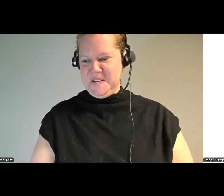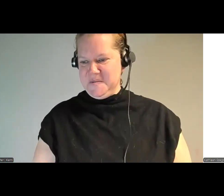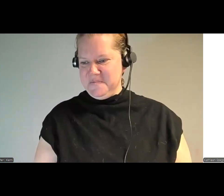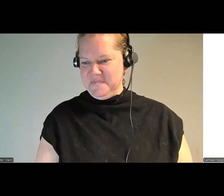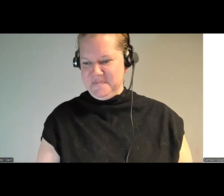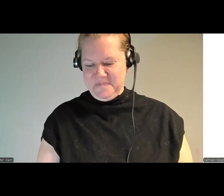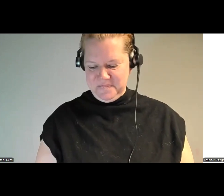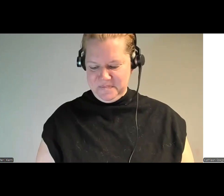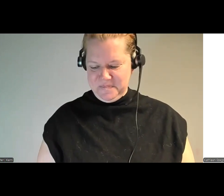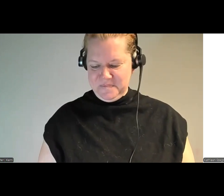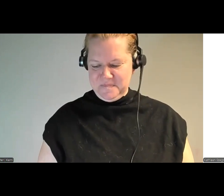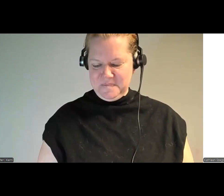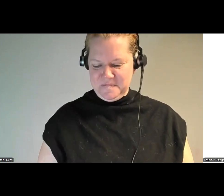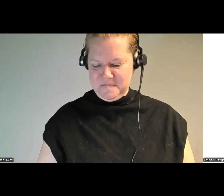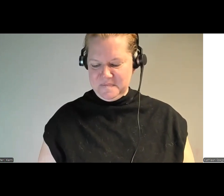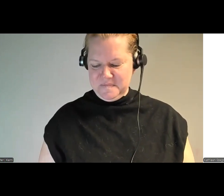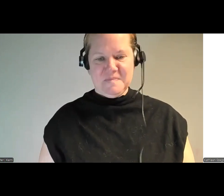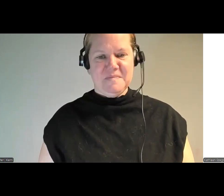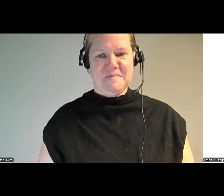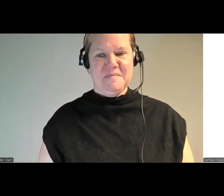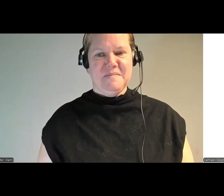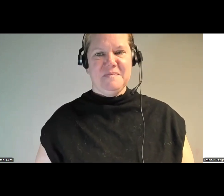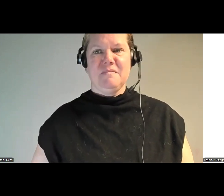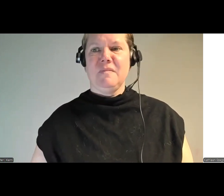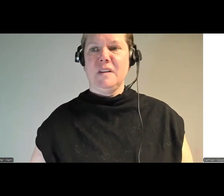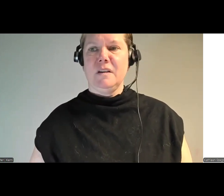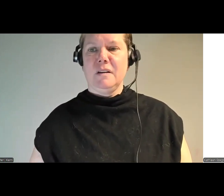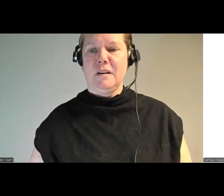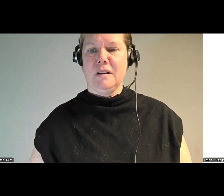screen, and we will hear from Rachel.